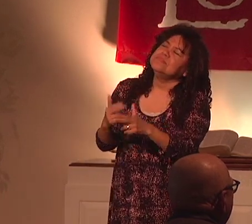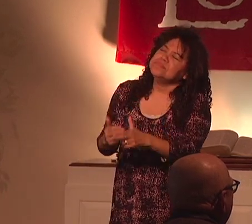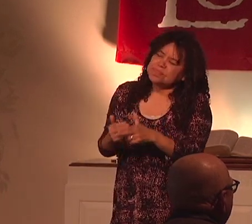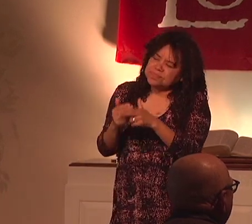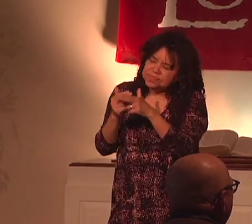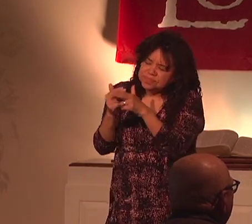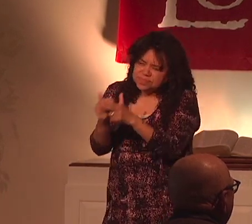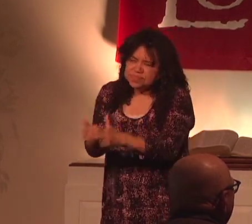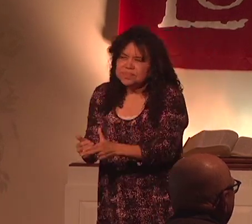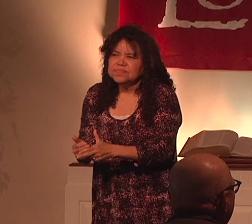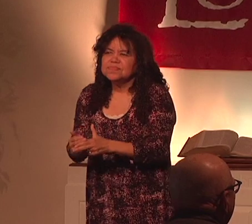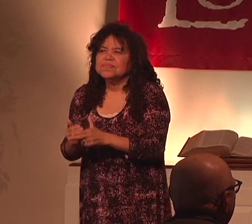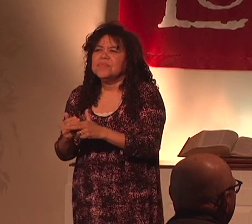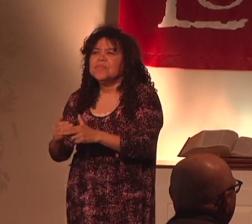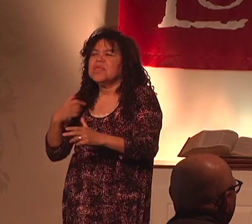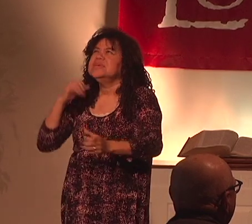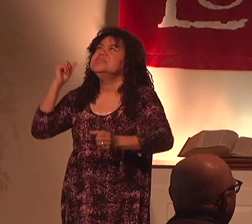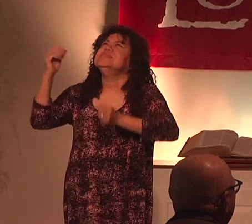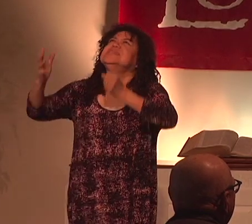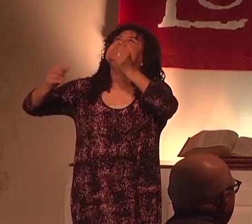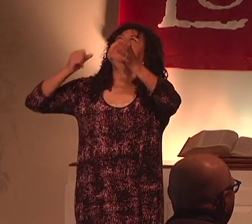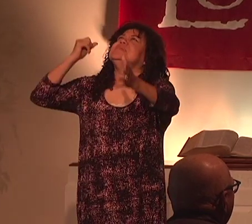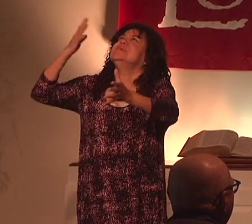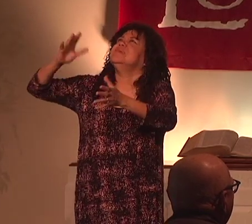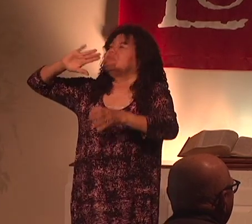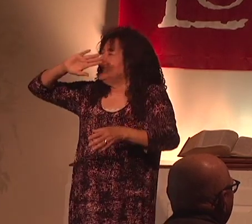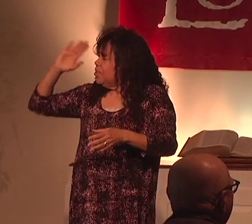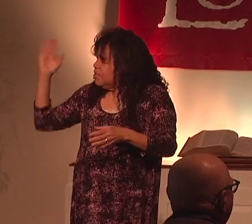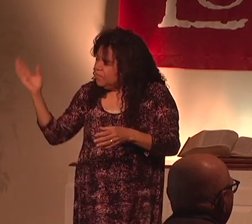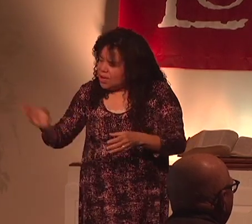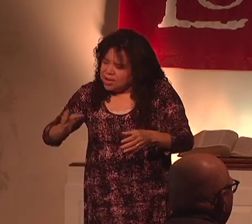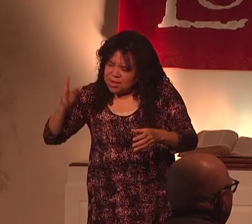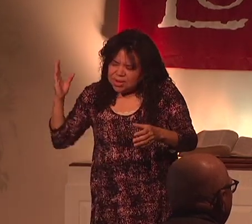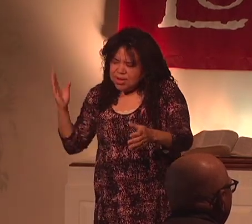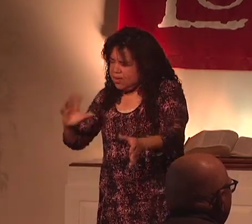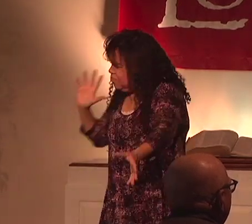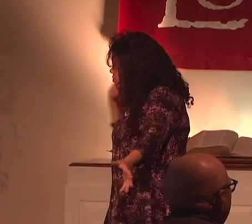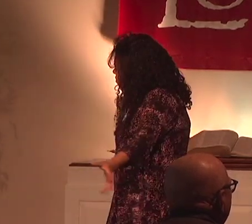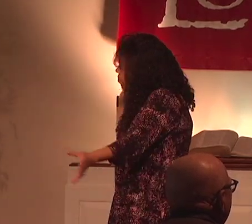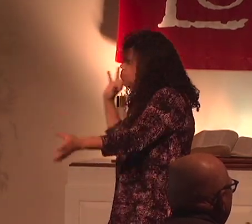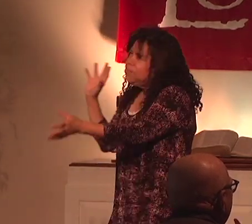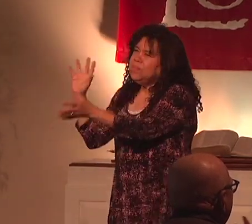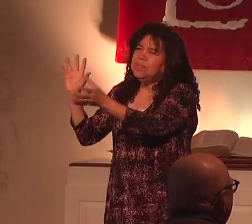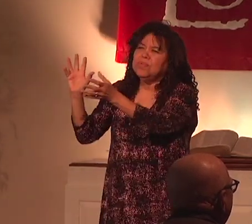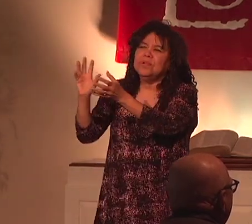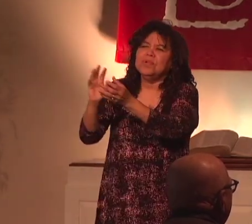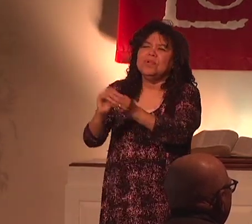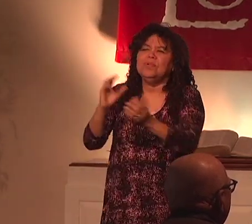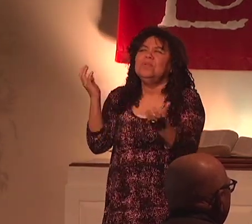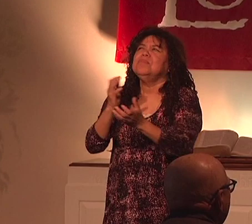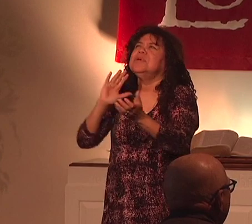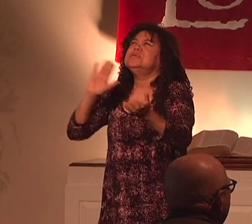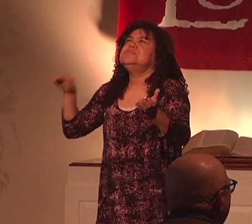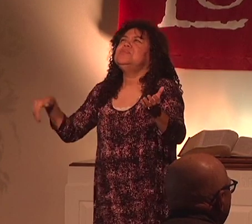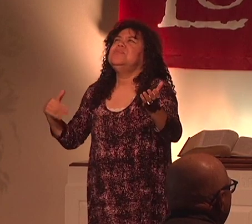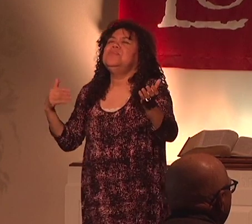Sing like never before Oh my